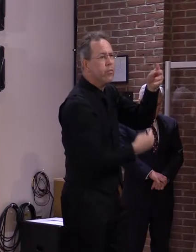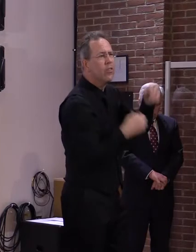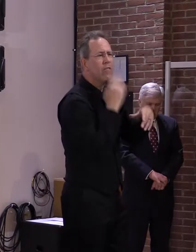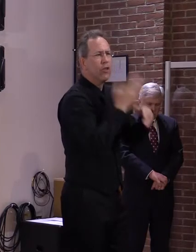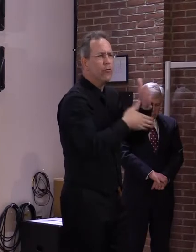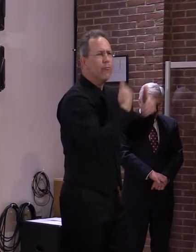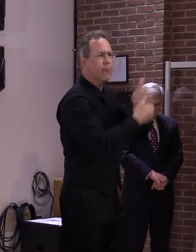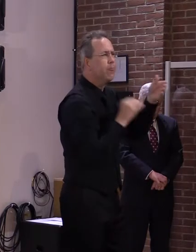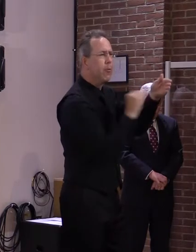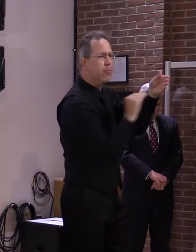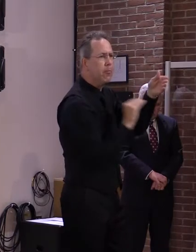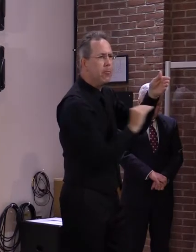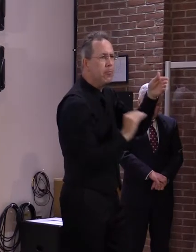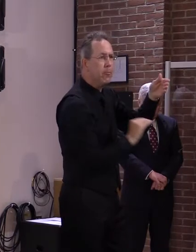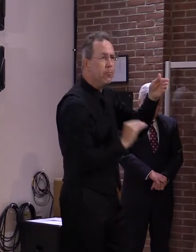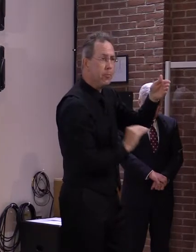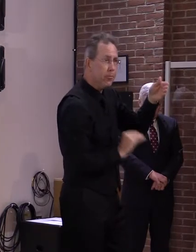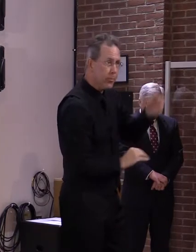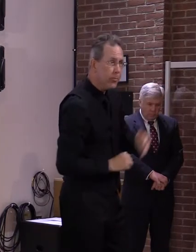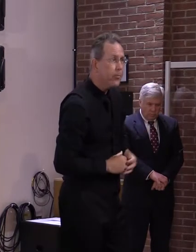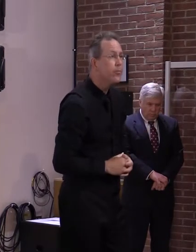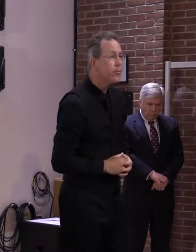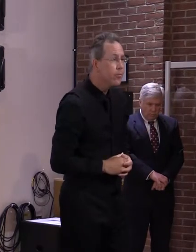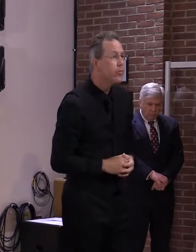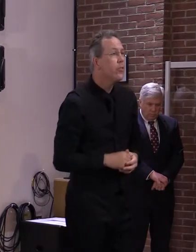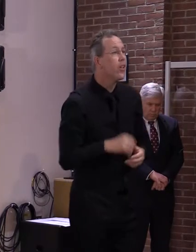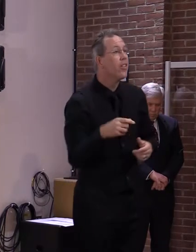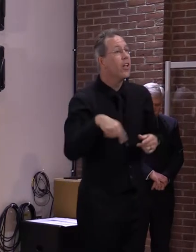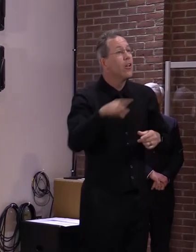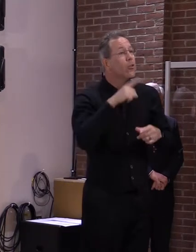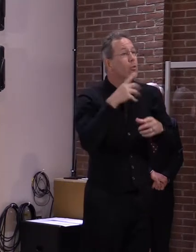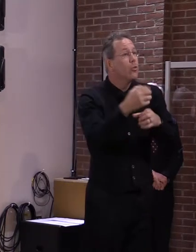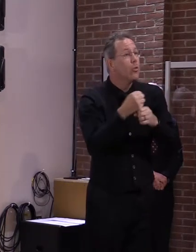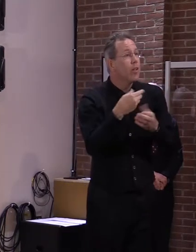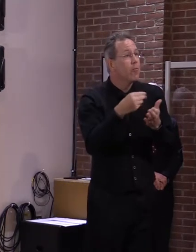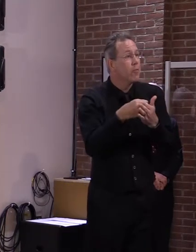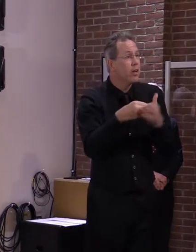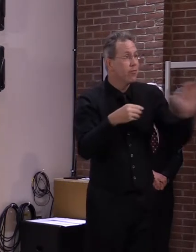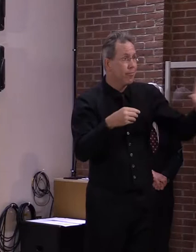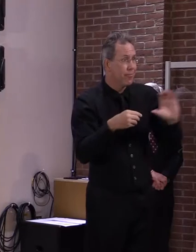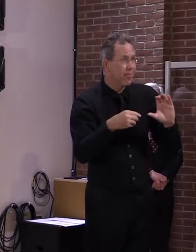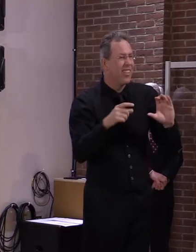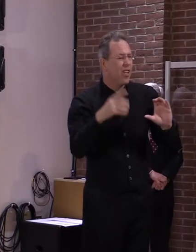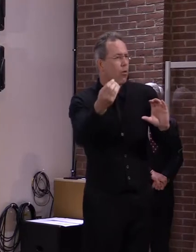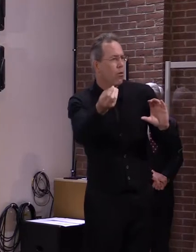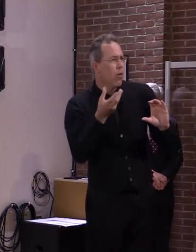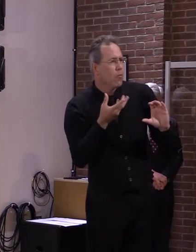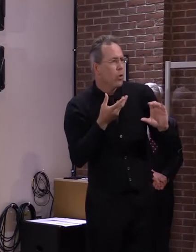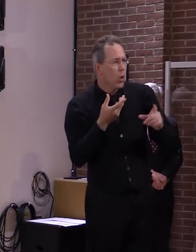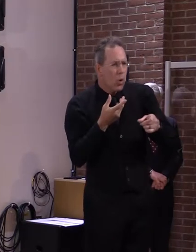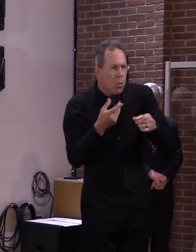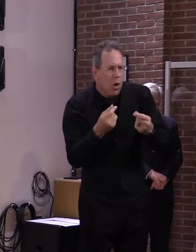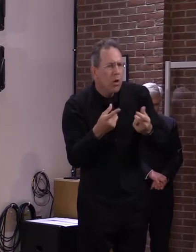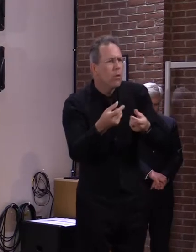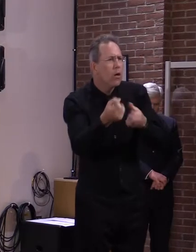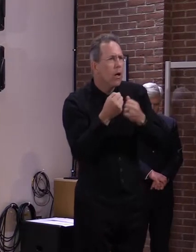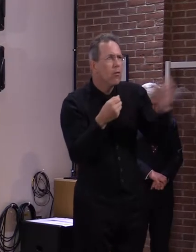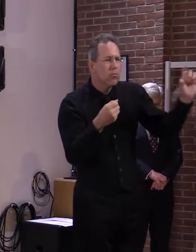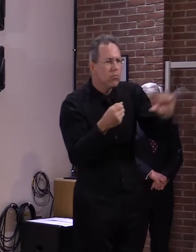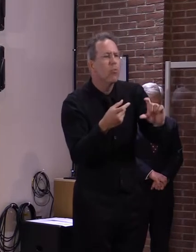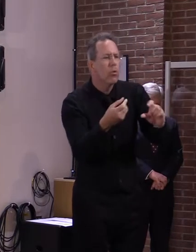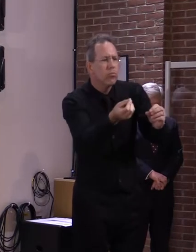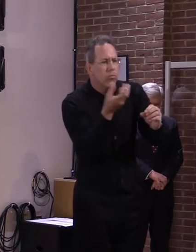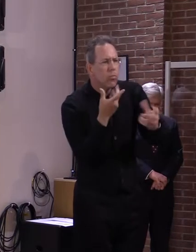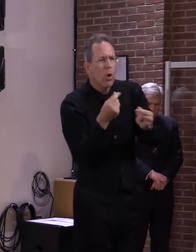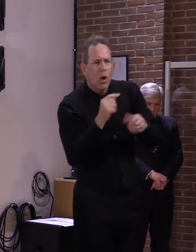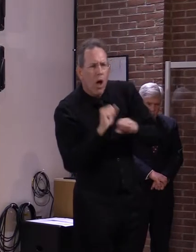of their provisional status and know that their grant is still under review, and we'll be working with them over the next week to clarify budgets and confirm as many